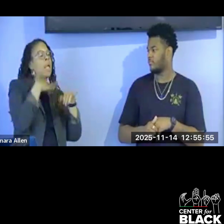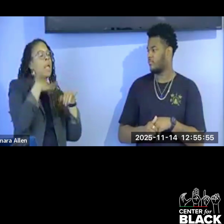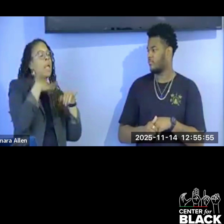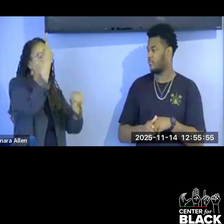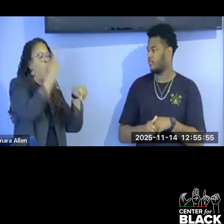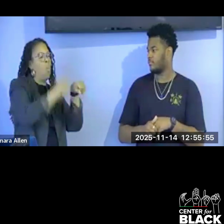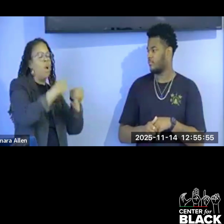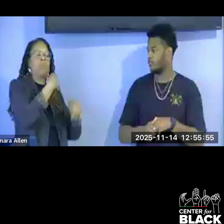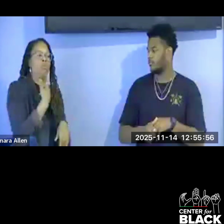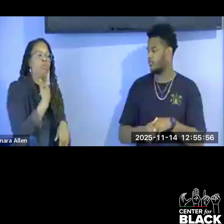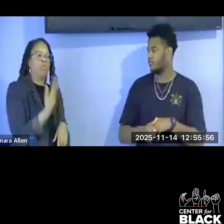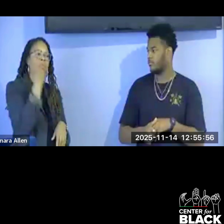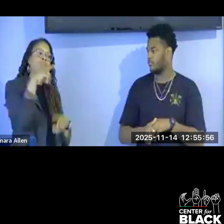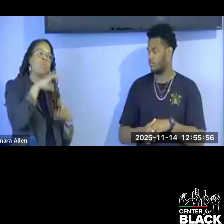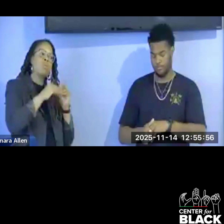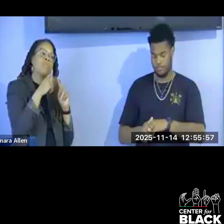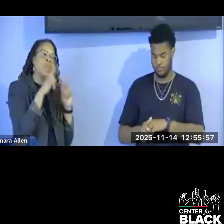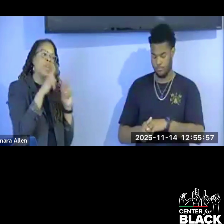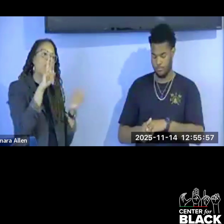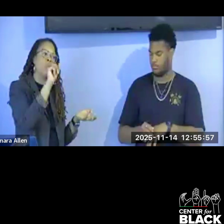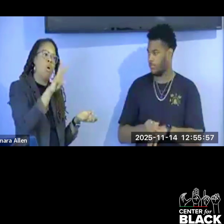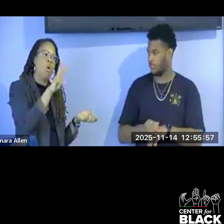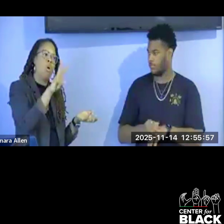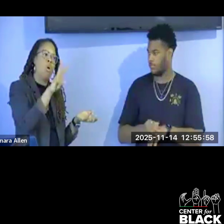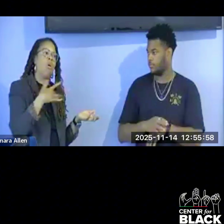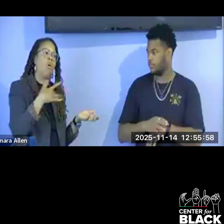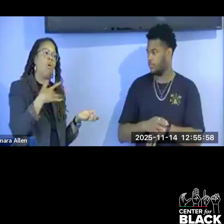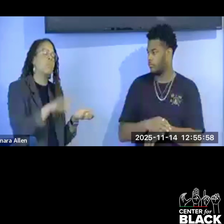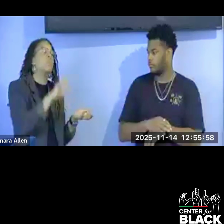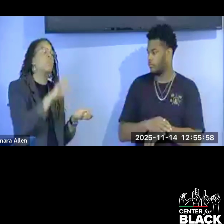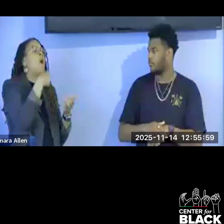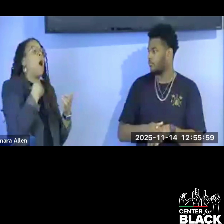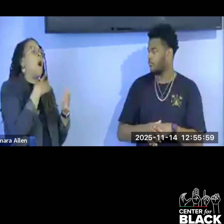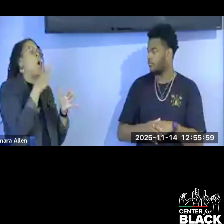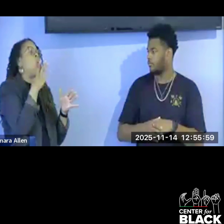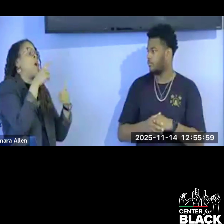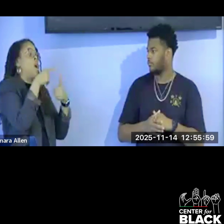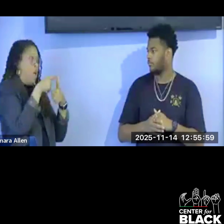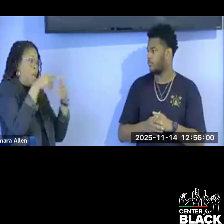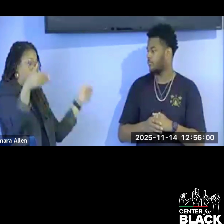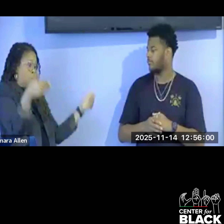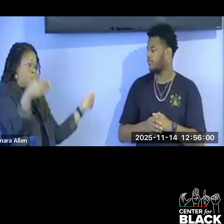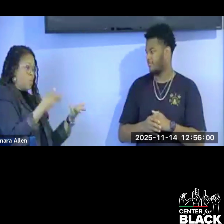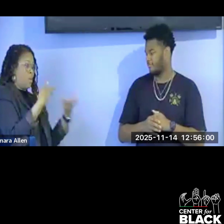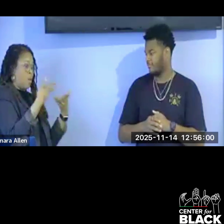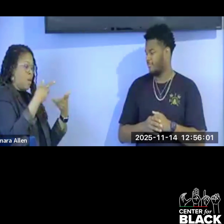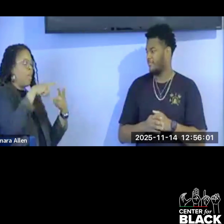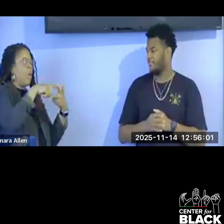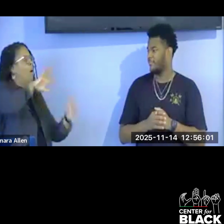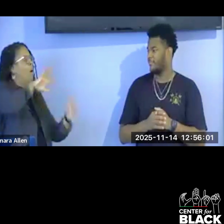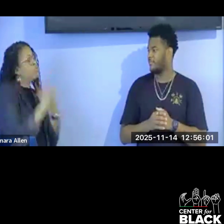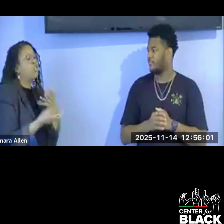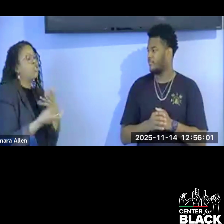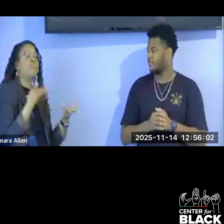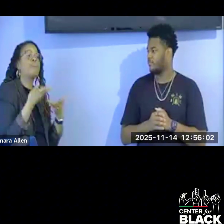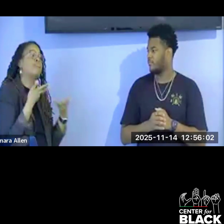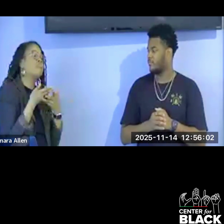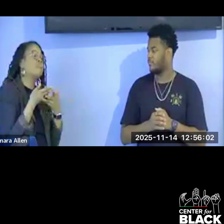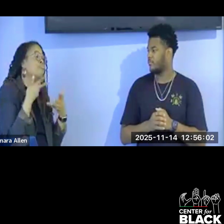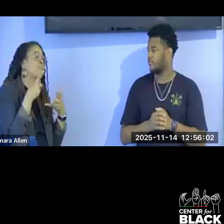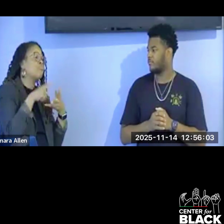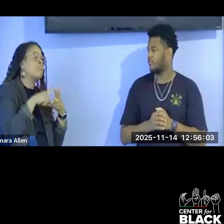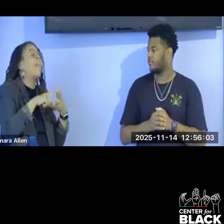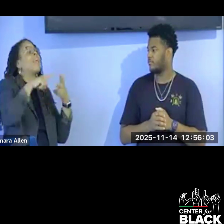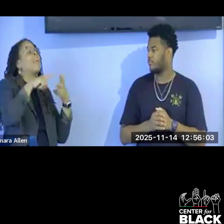flowing conversation with those sort of parameters. As I shared earlier, a lot of the stories that were shared were raw and